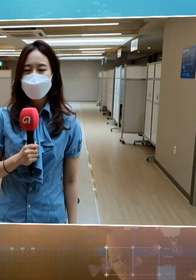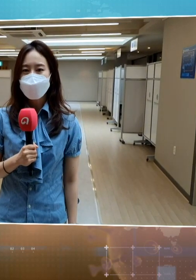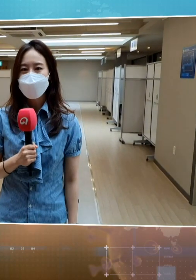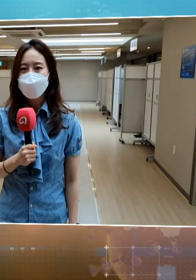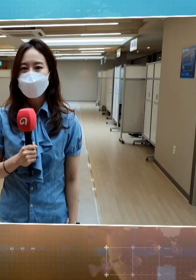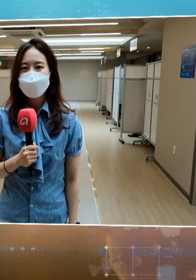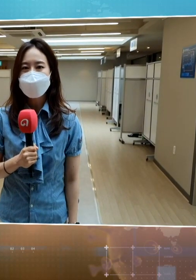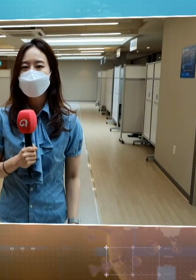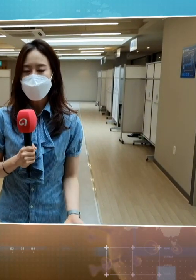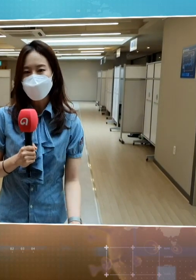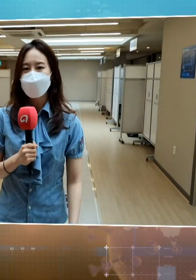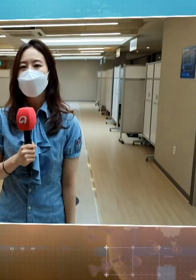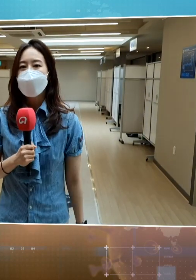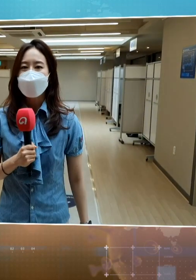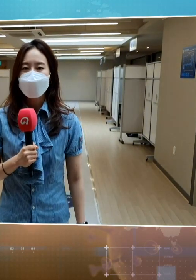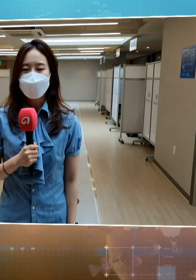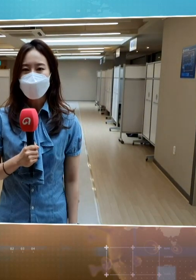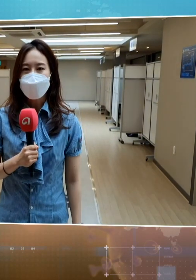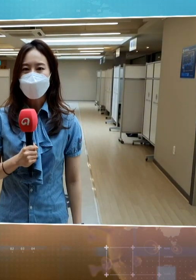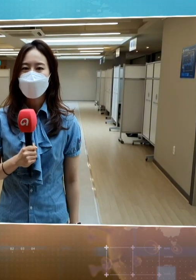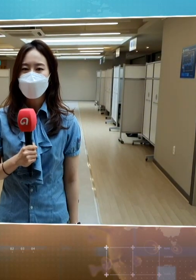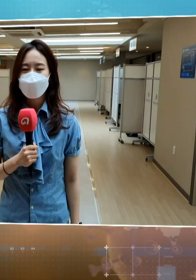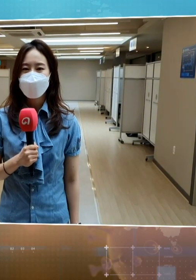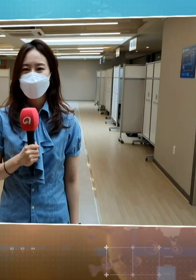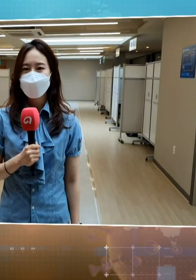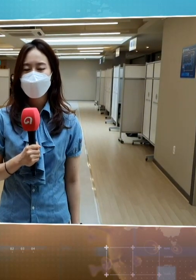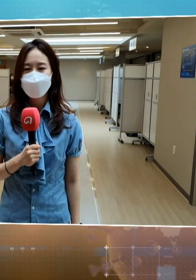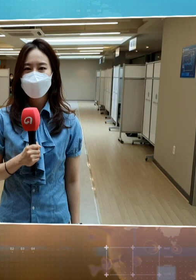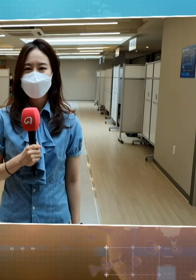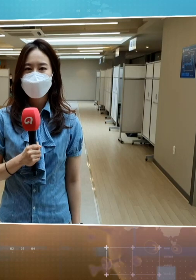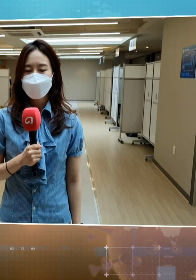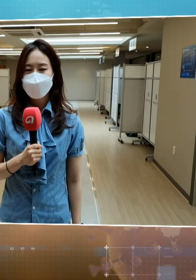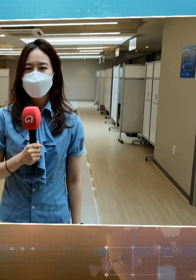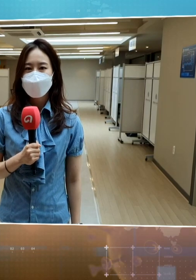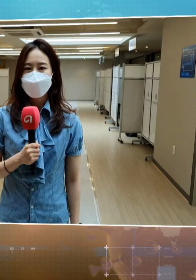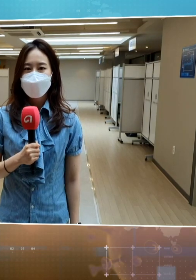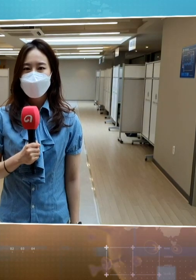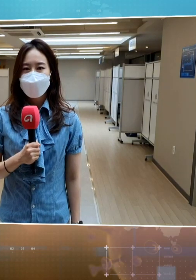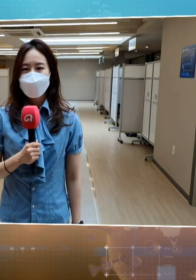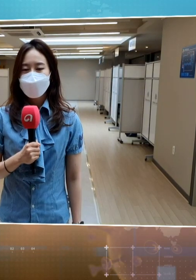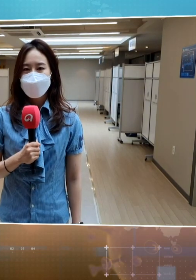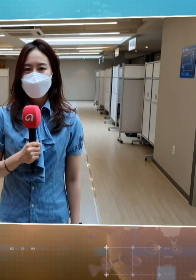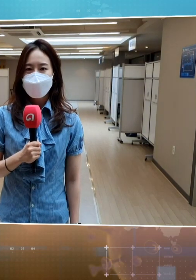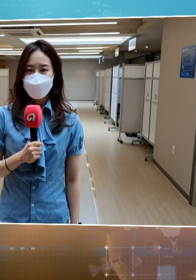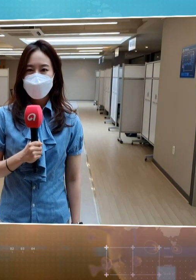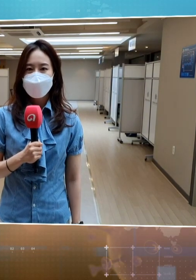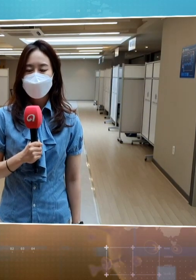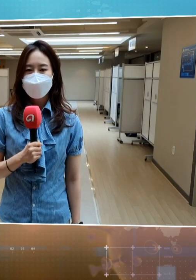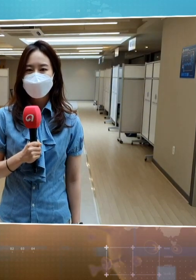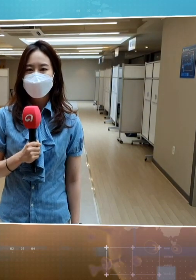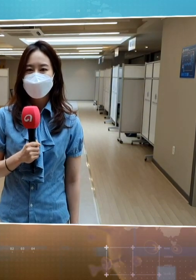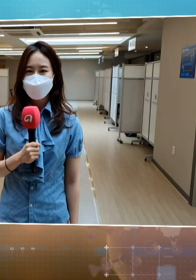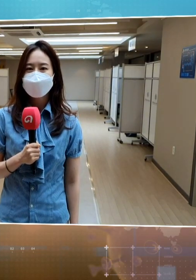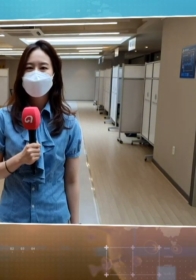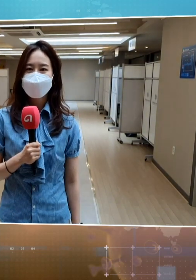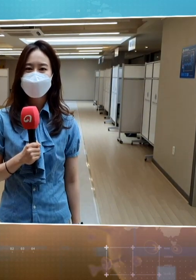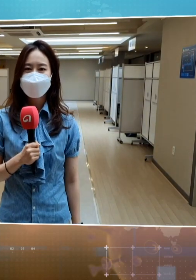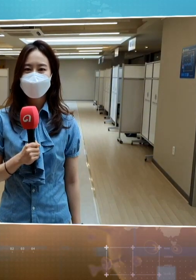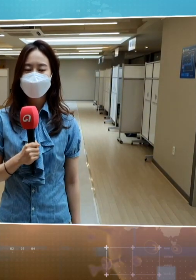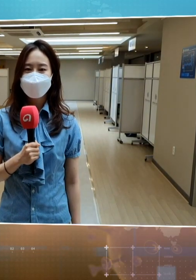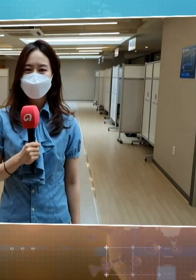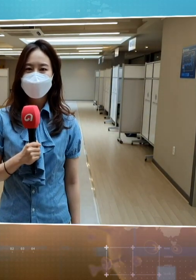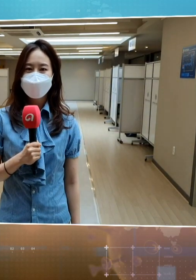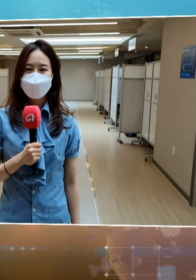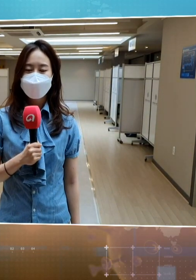This has been Jeon Sung-cho reporting live, and back to you in the studio. All right, Sung-cho, as always, thank you very much for the report. Now, we are